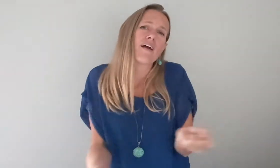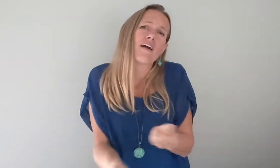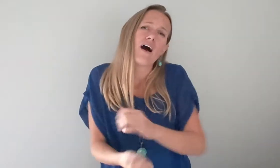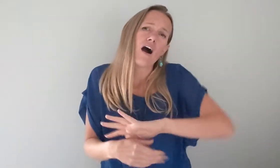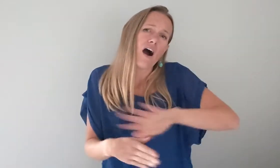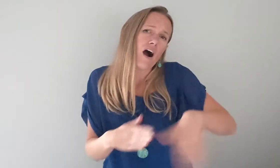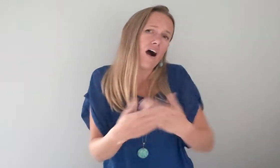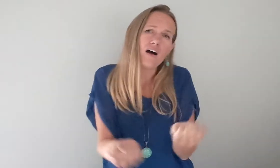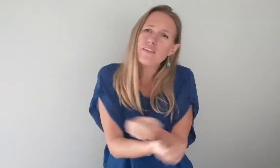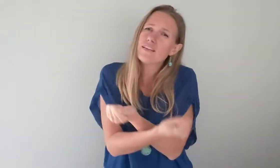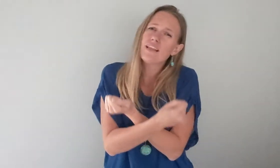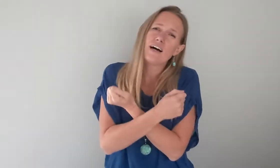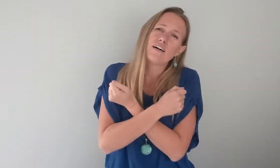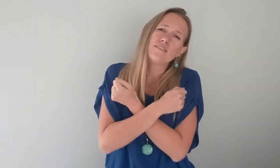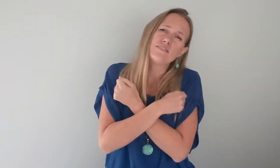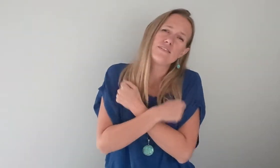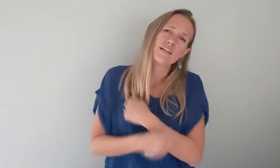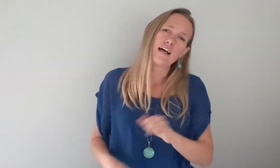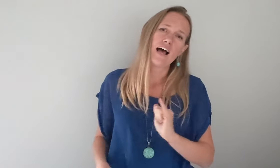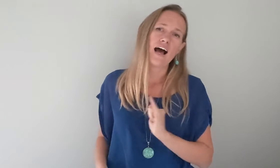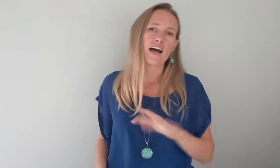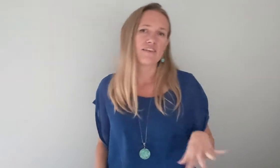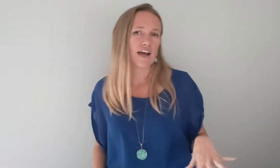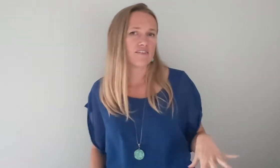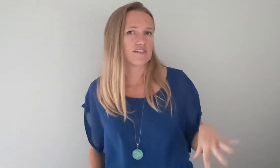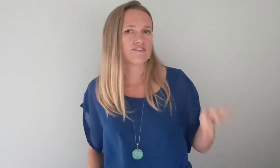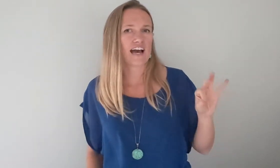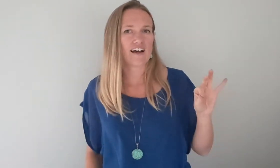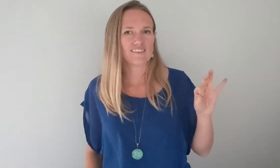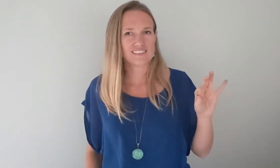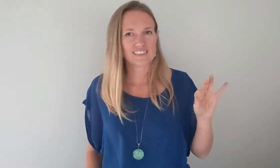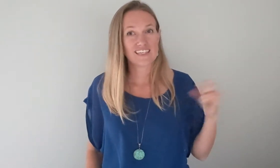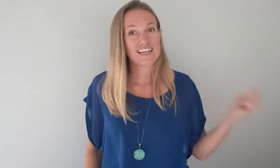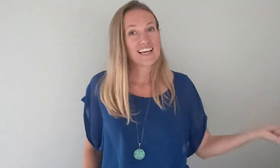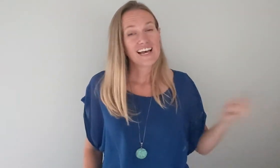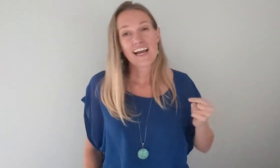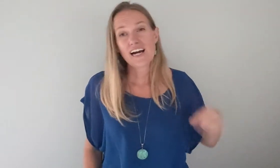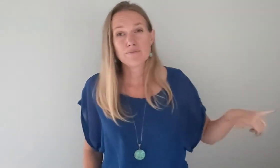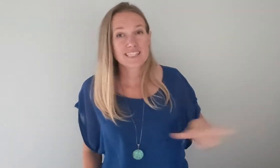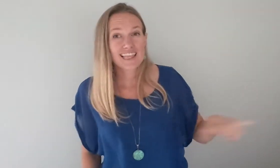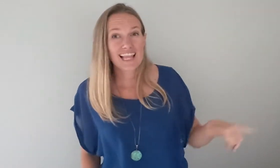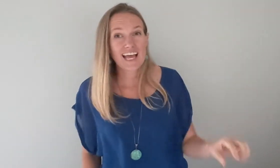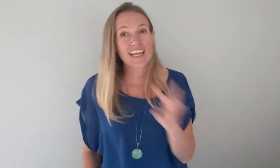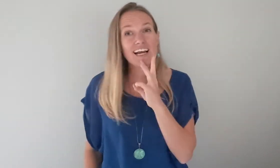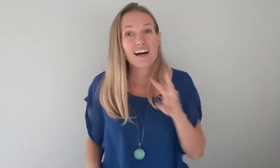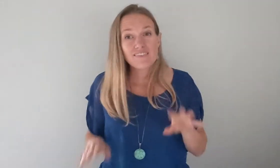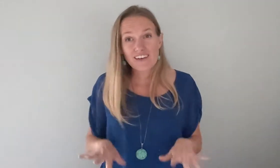Where all the love I've ever found comes like a